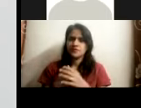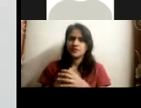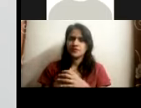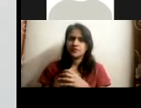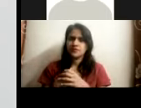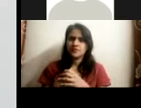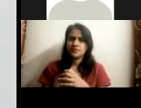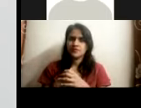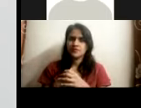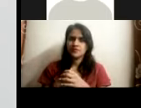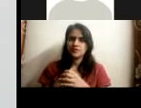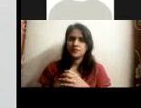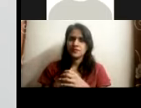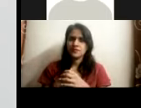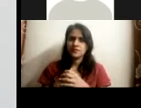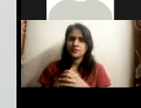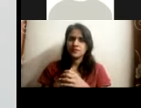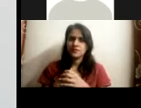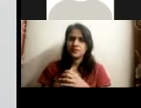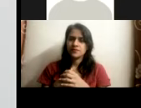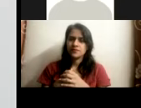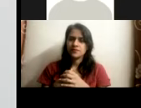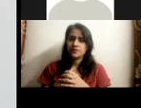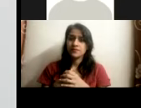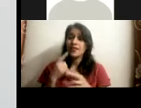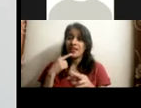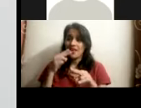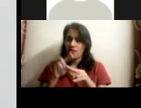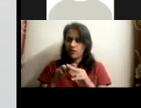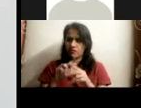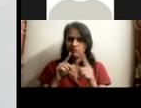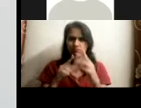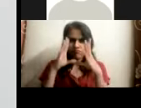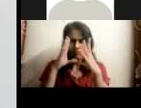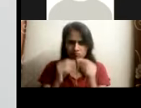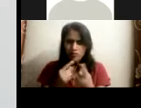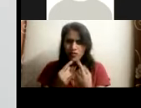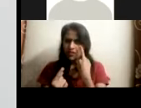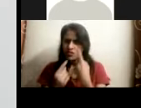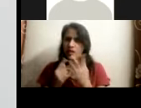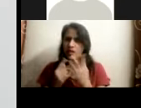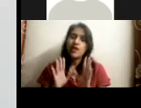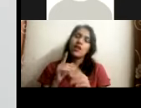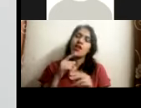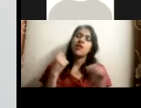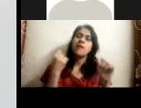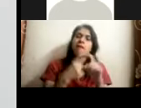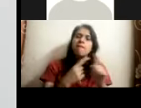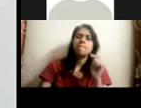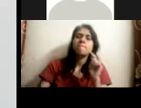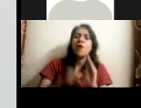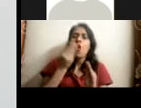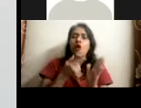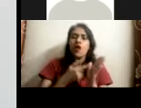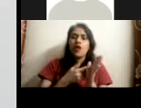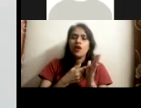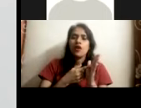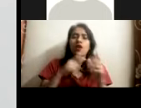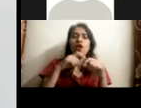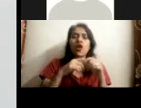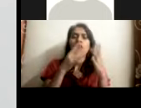are, if you're going into measurements, it will be a quantitative approach where mostly you'll take an objectivist epistemology